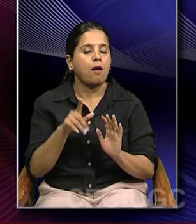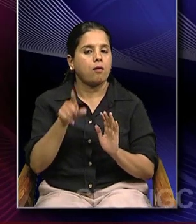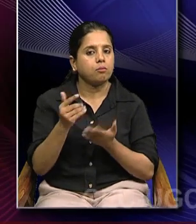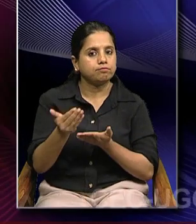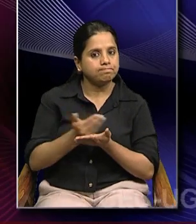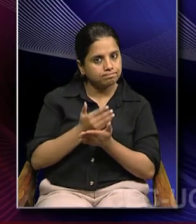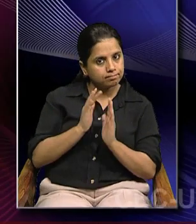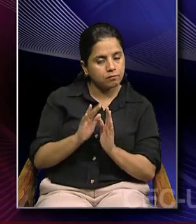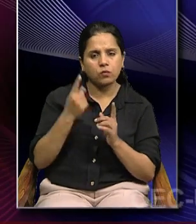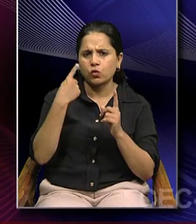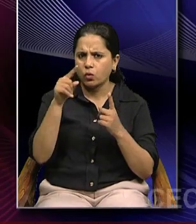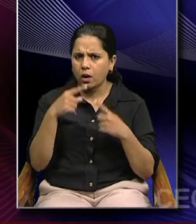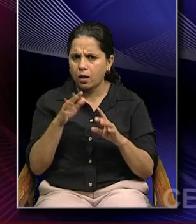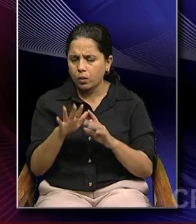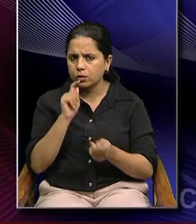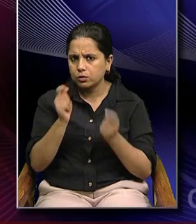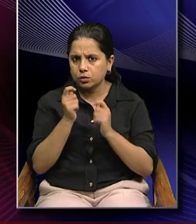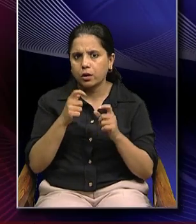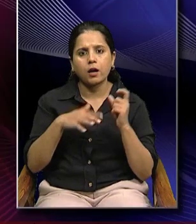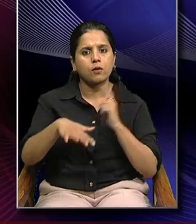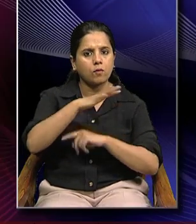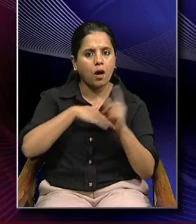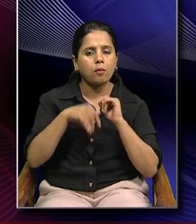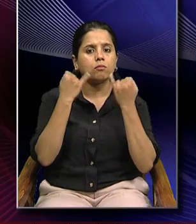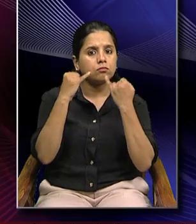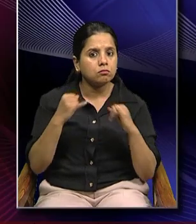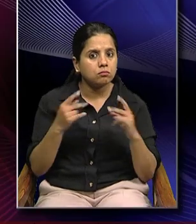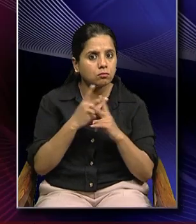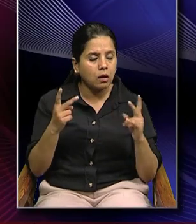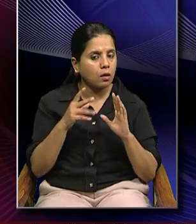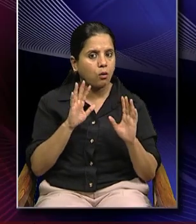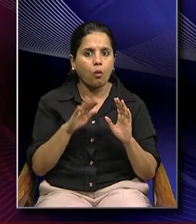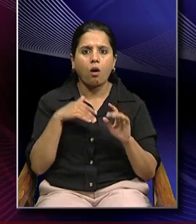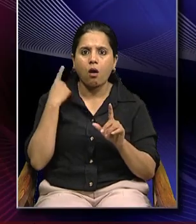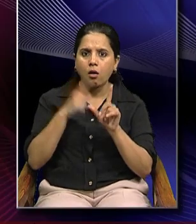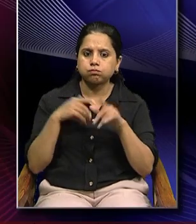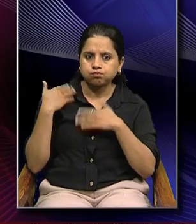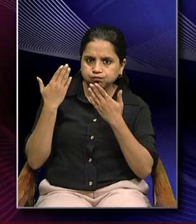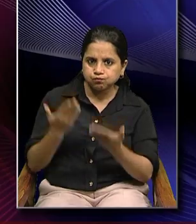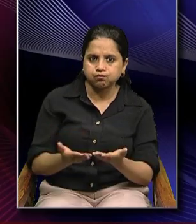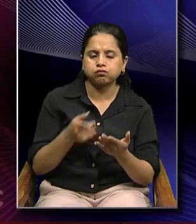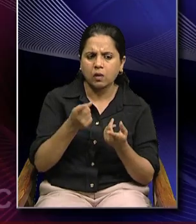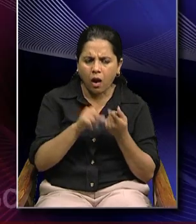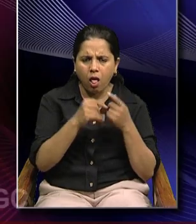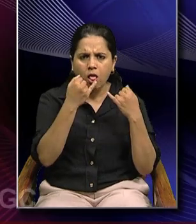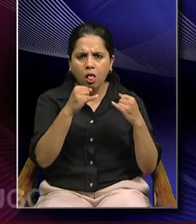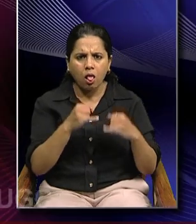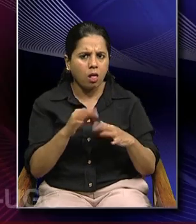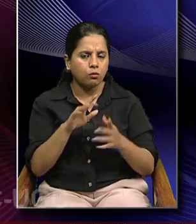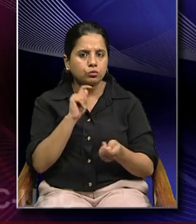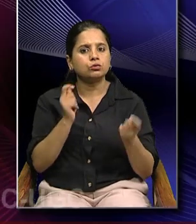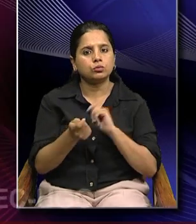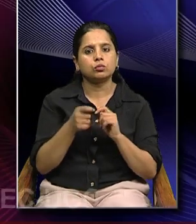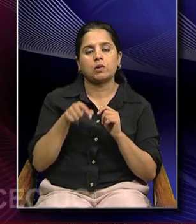prevent and correct the pollution and environmental damages that has occurred over the years, over a period of time. So, use